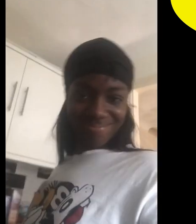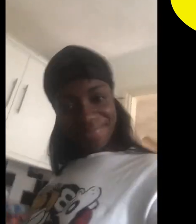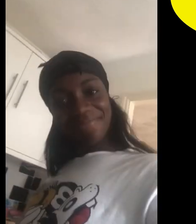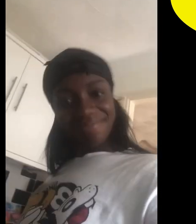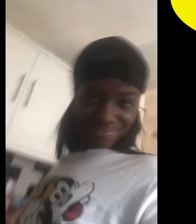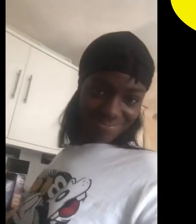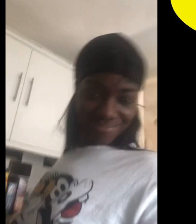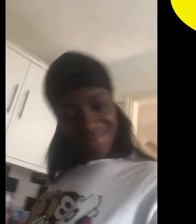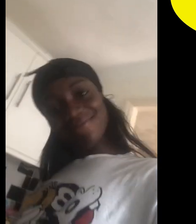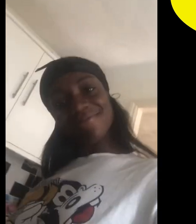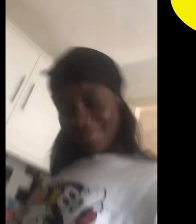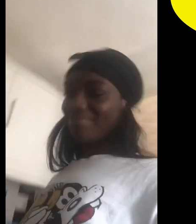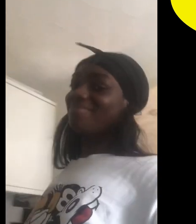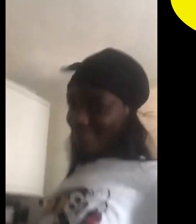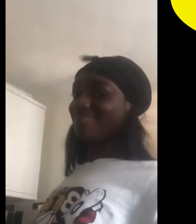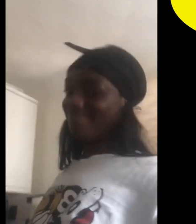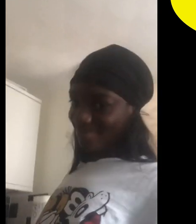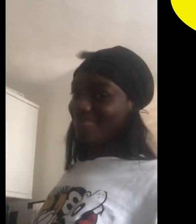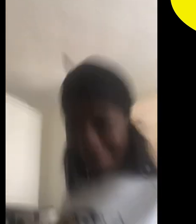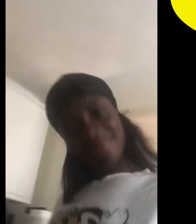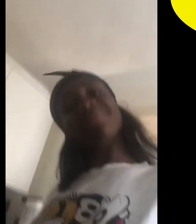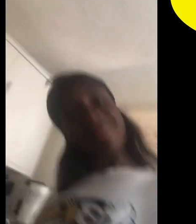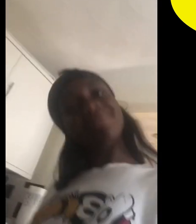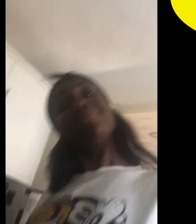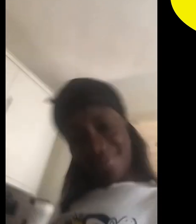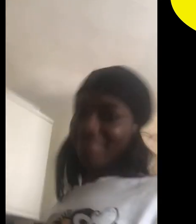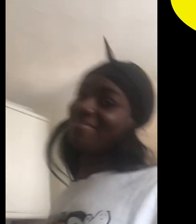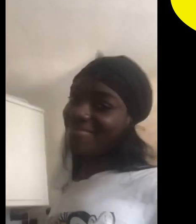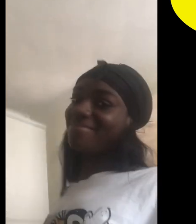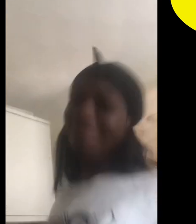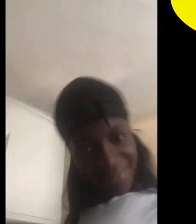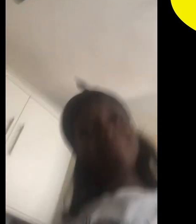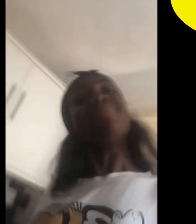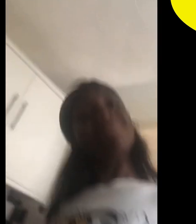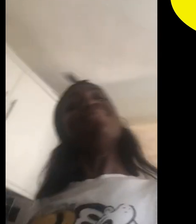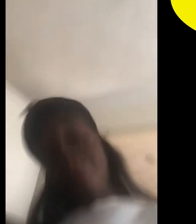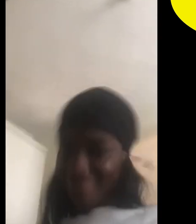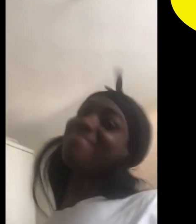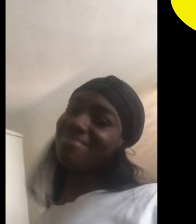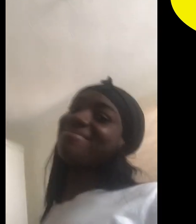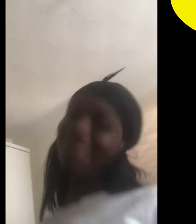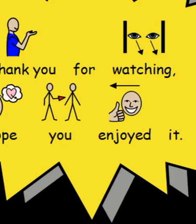if you feel like that's what you want to do Come on, come on.